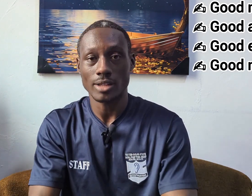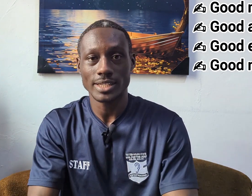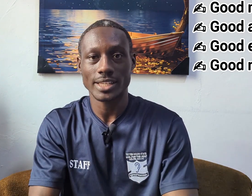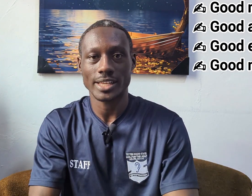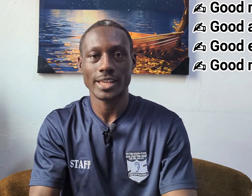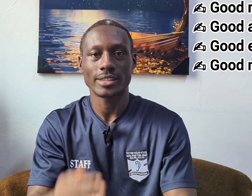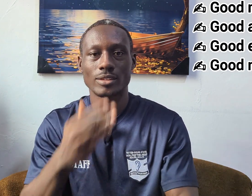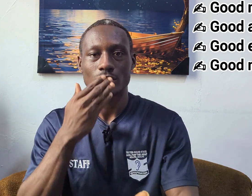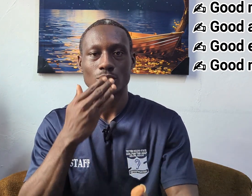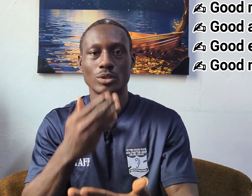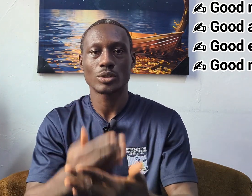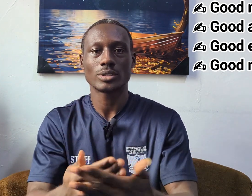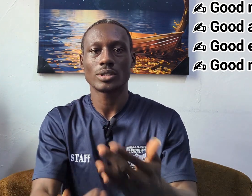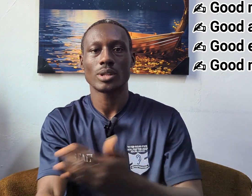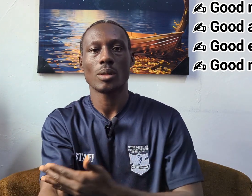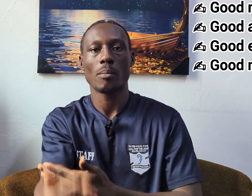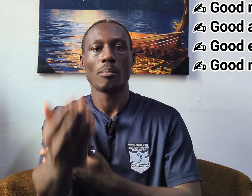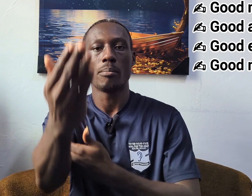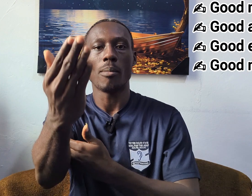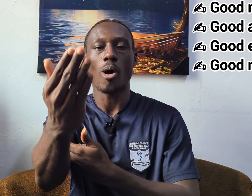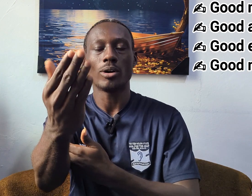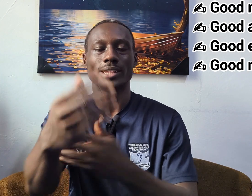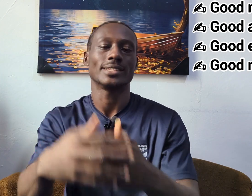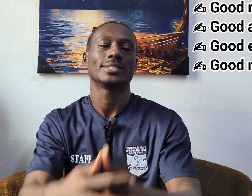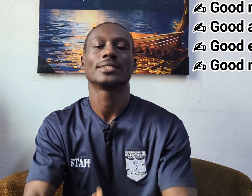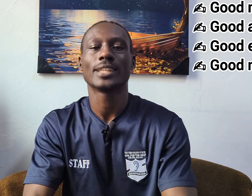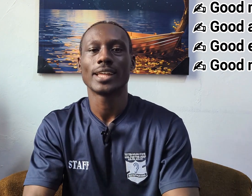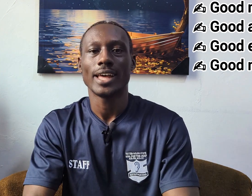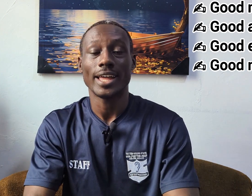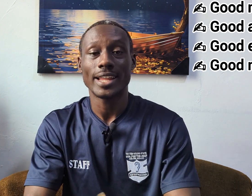take it again. Good morning.